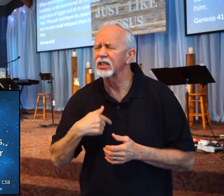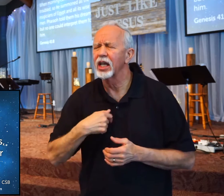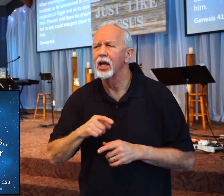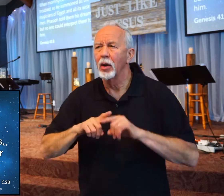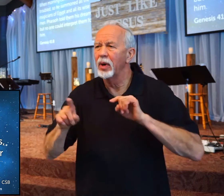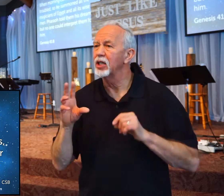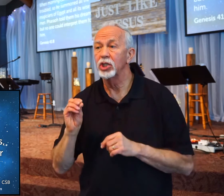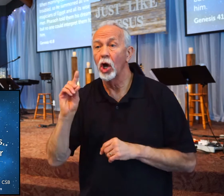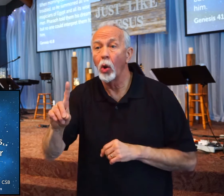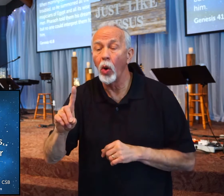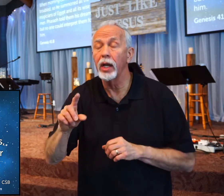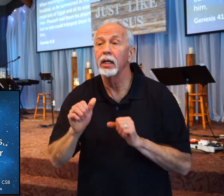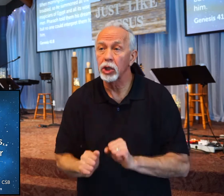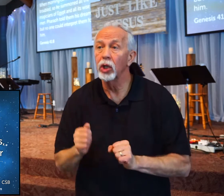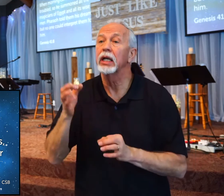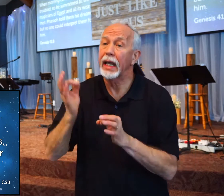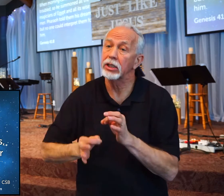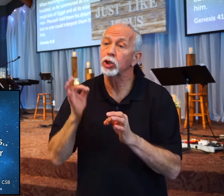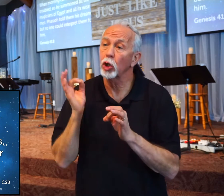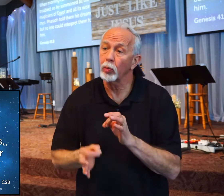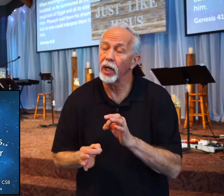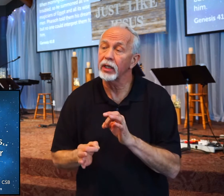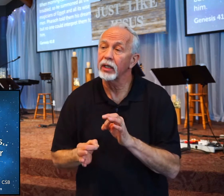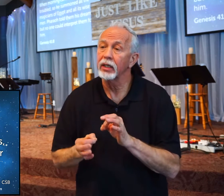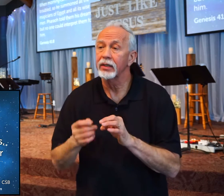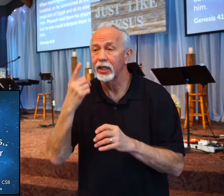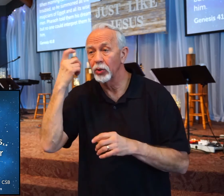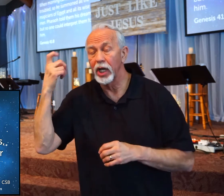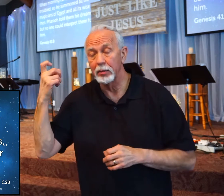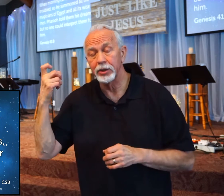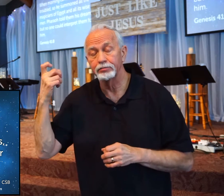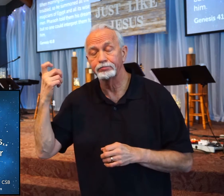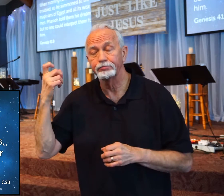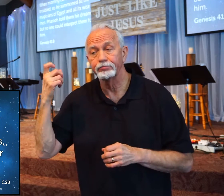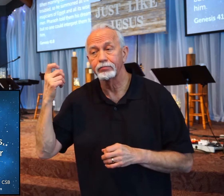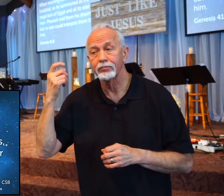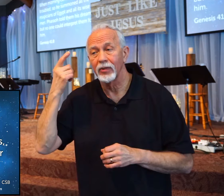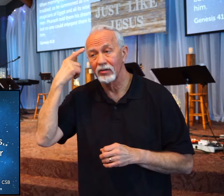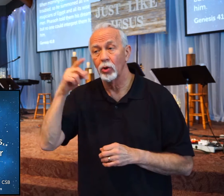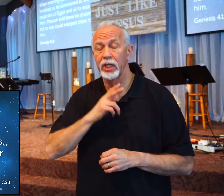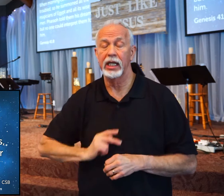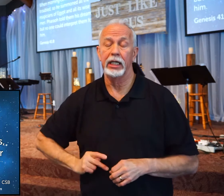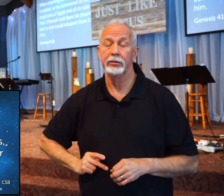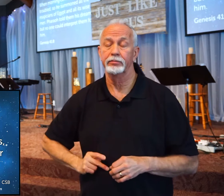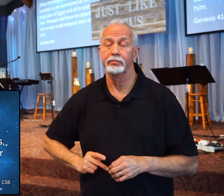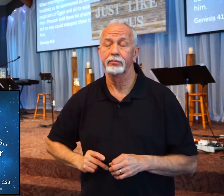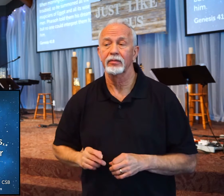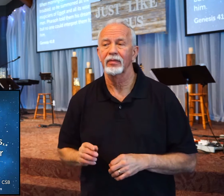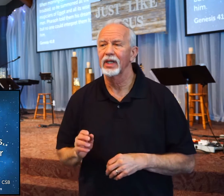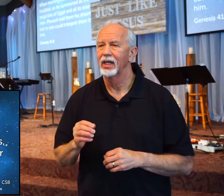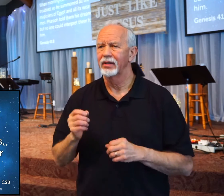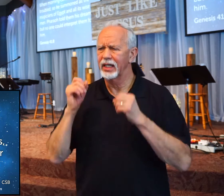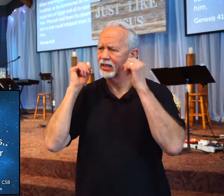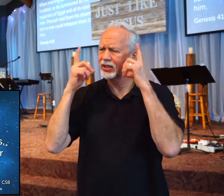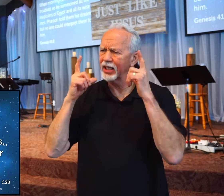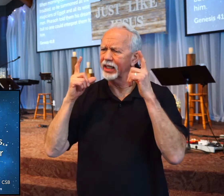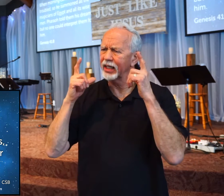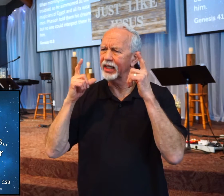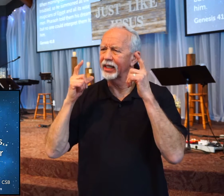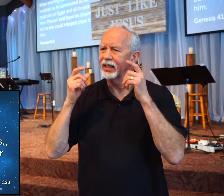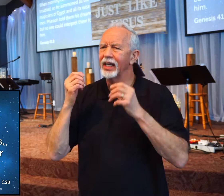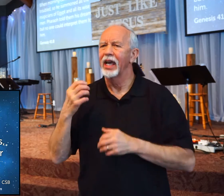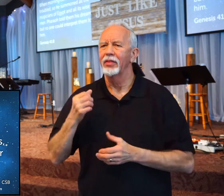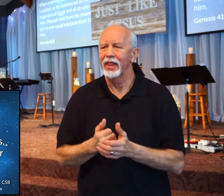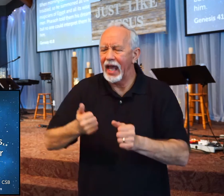no one could interpret them, the dreams, for him. And then all of a sudden, that chief